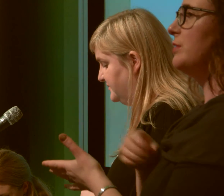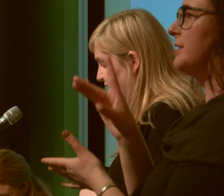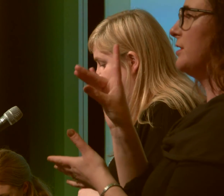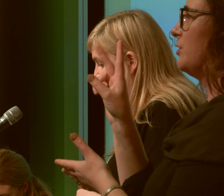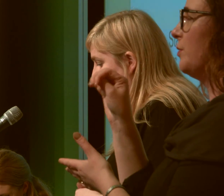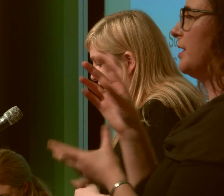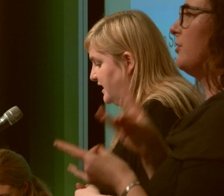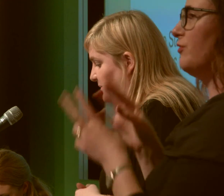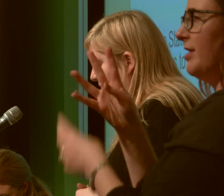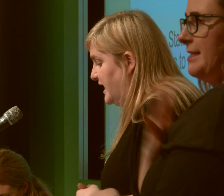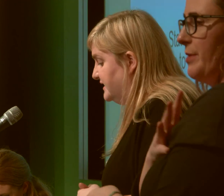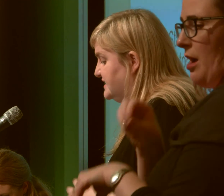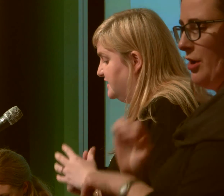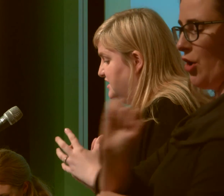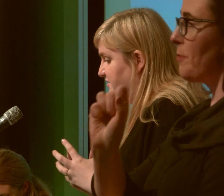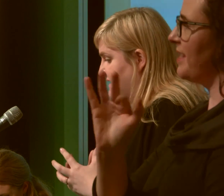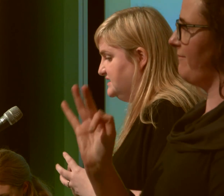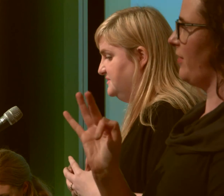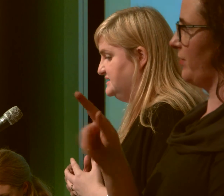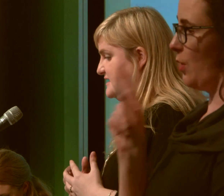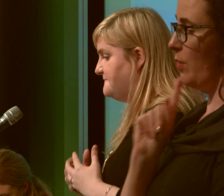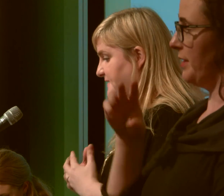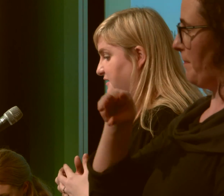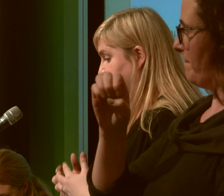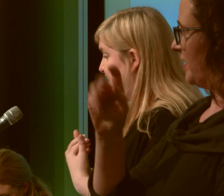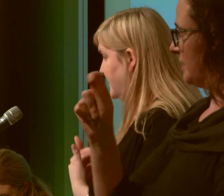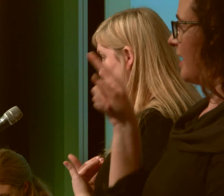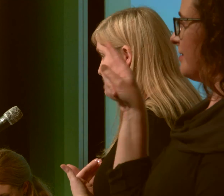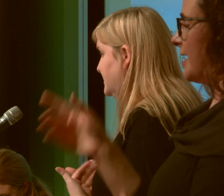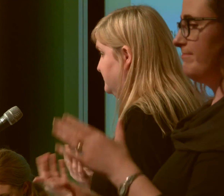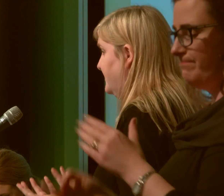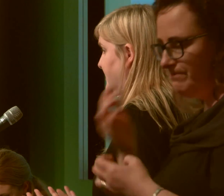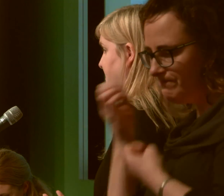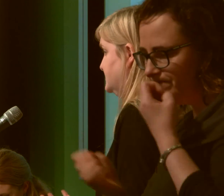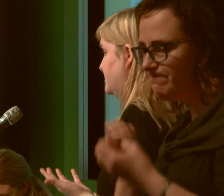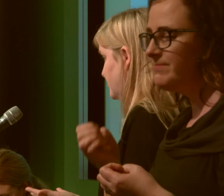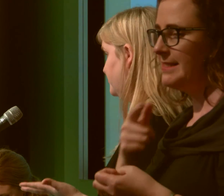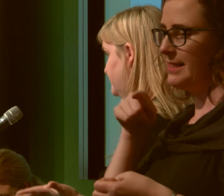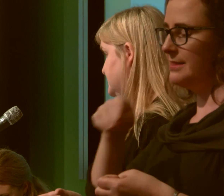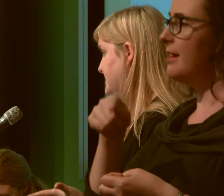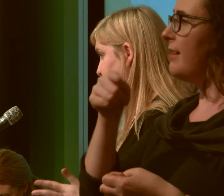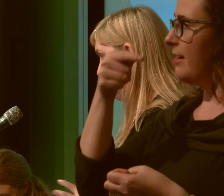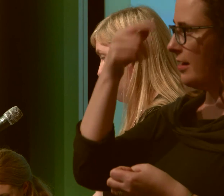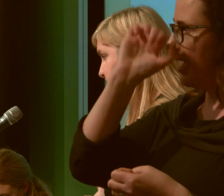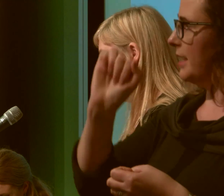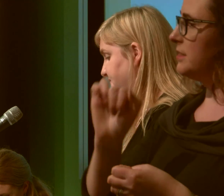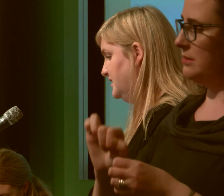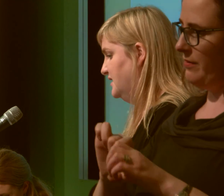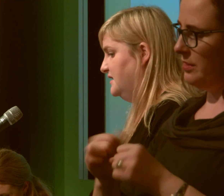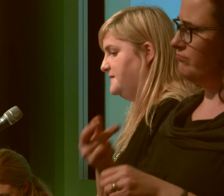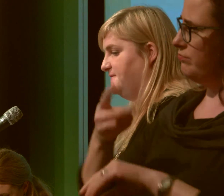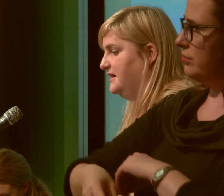Committee. And the Human Rights Committee found that Ireland had violated a number of Miss Mellet's